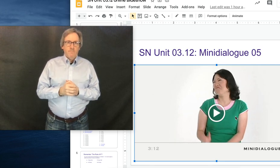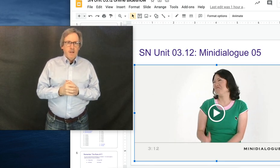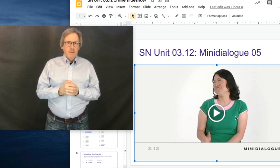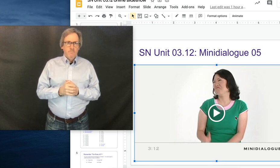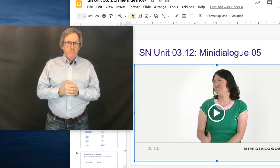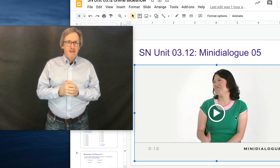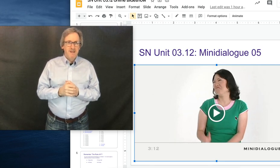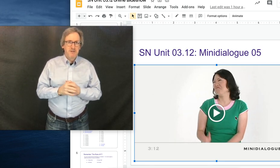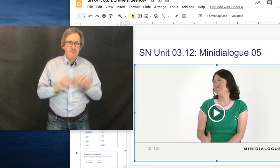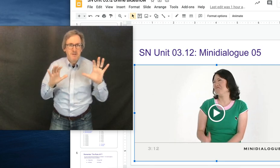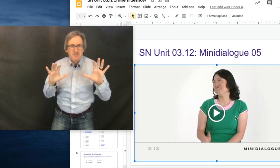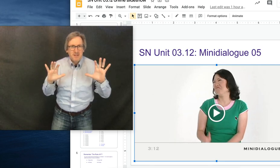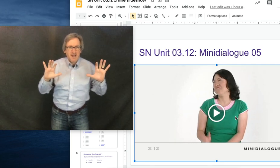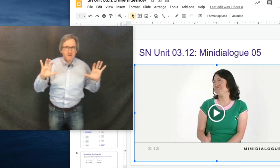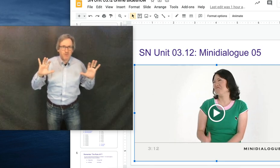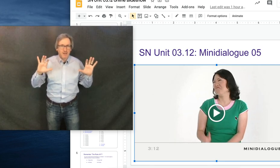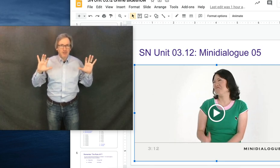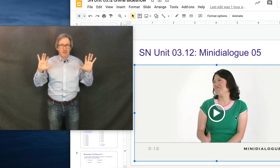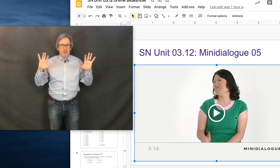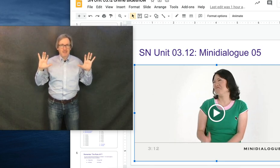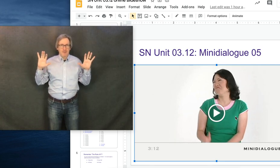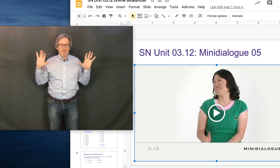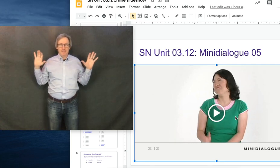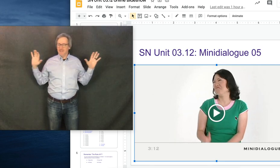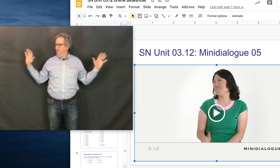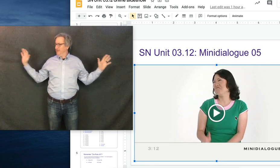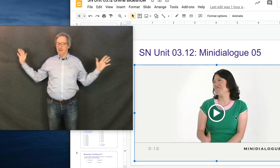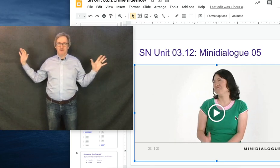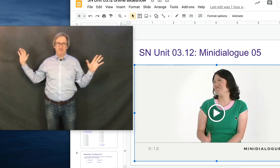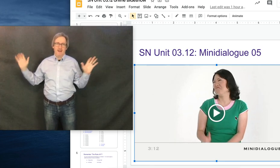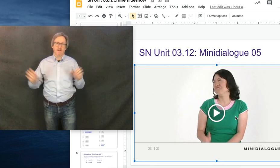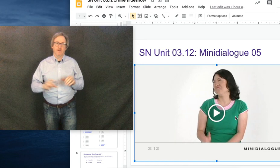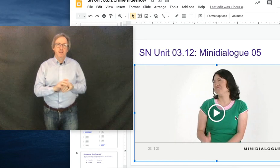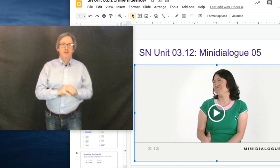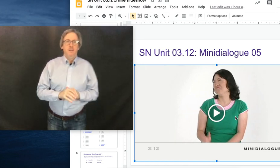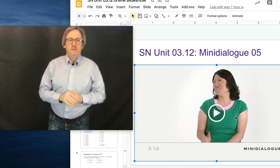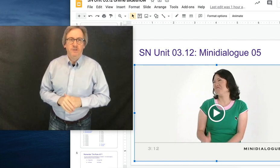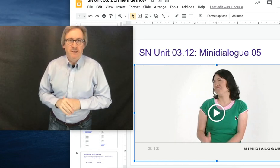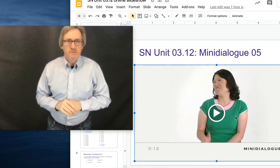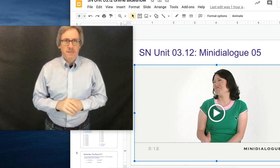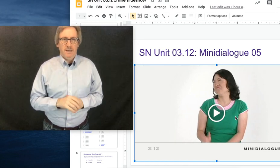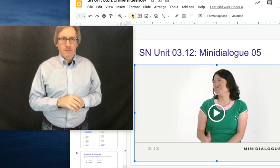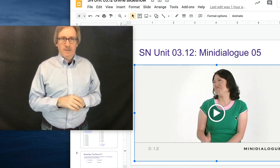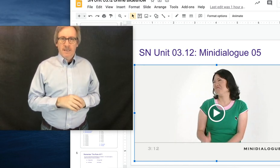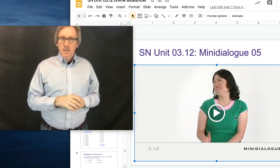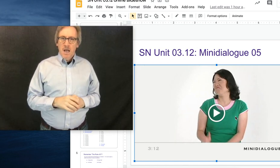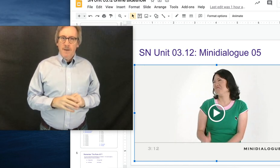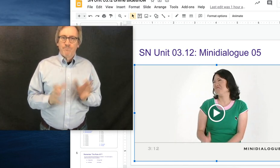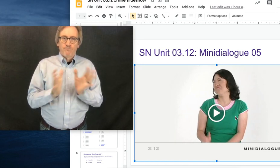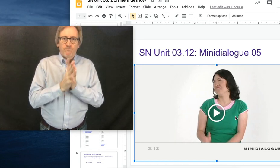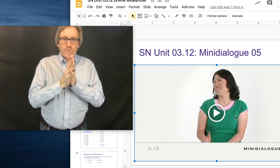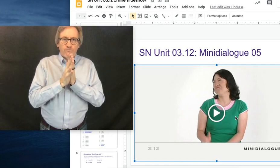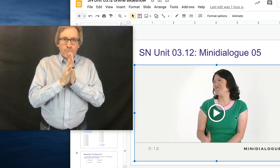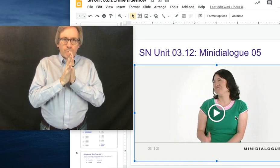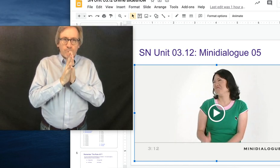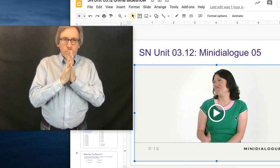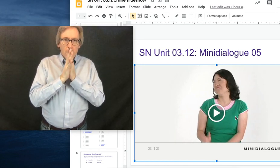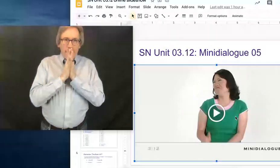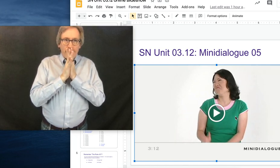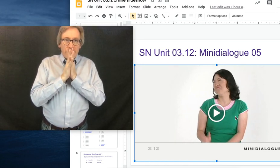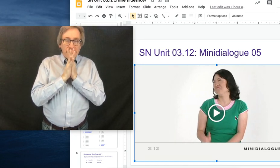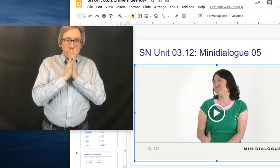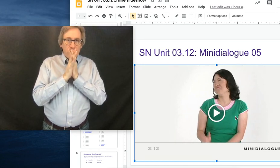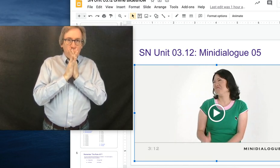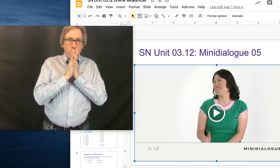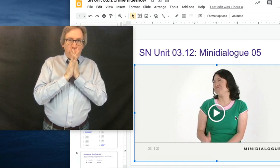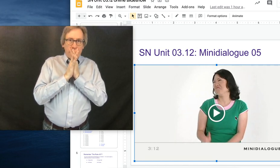Okay. I was wearing a shirt that completely blended in with the background, so that was not a good thing.